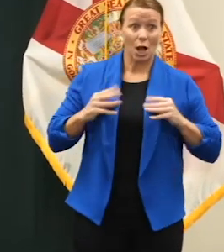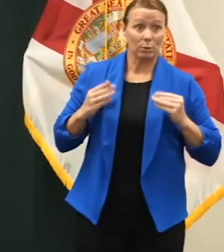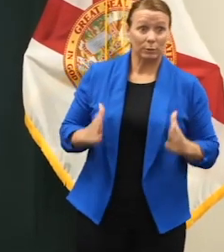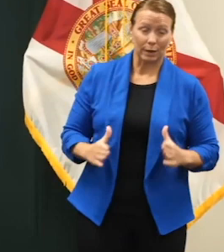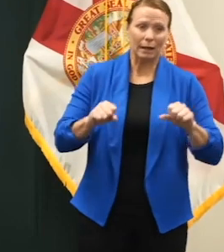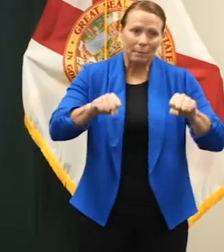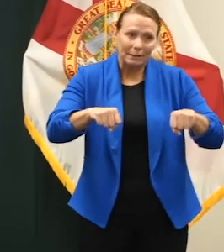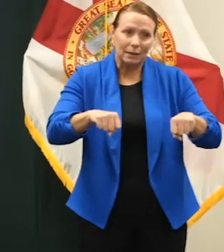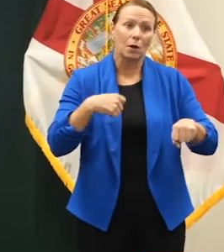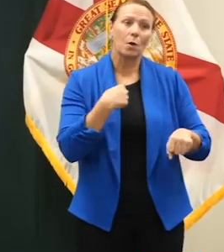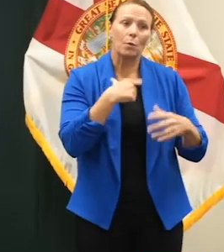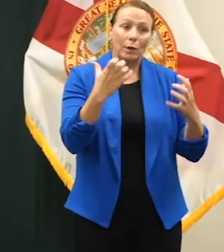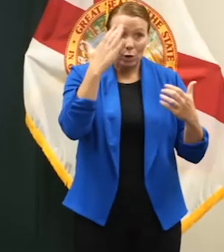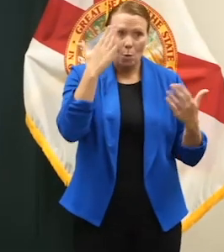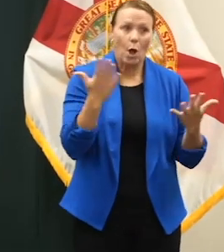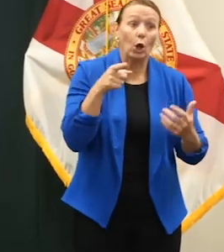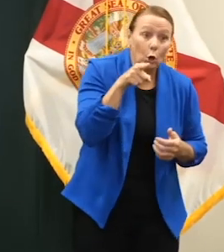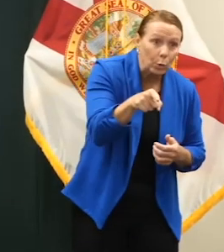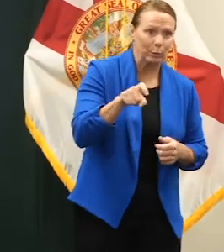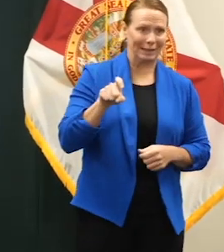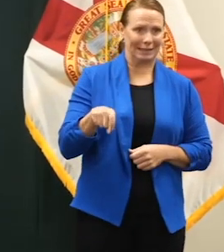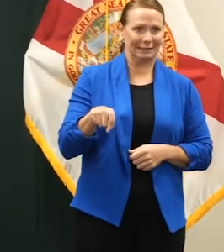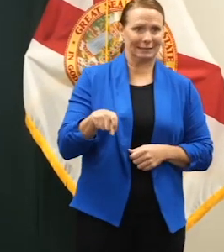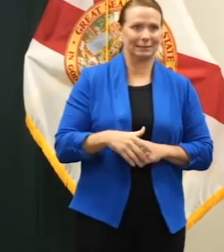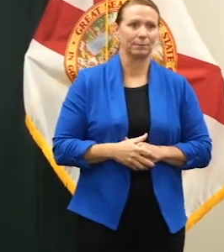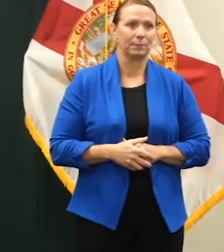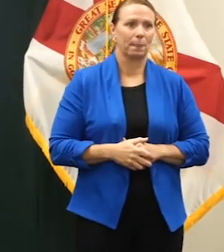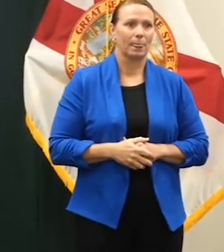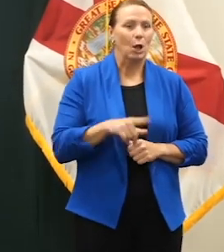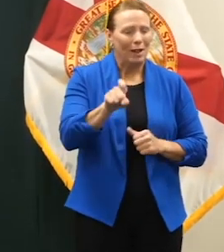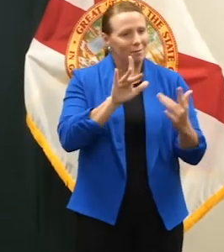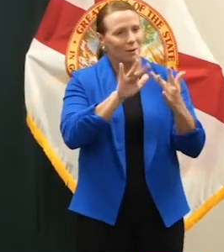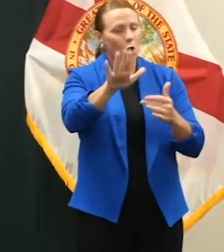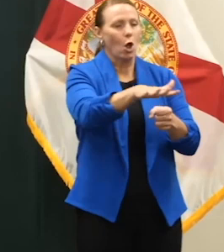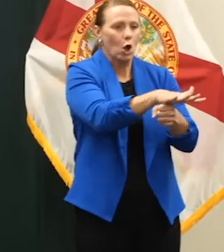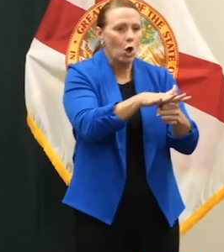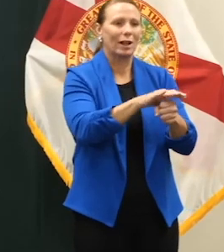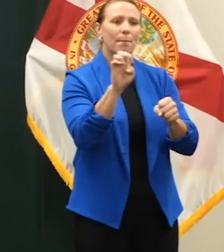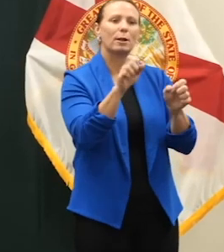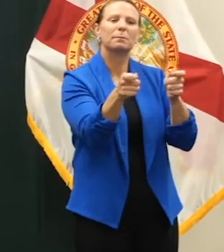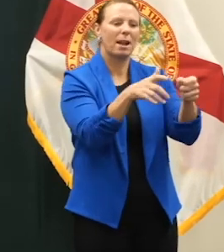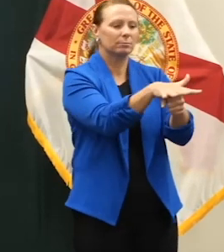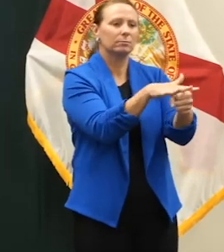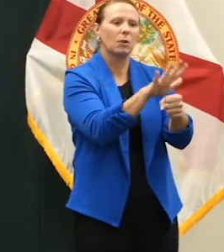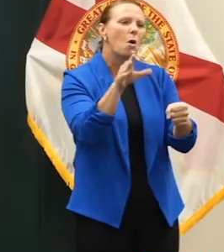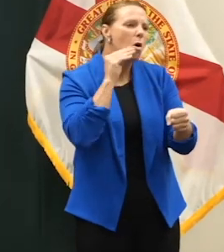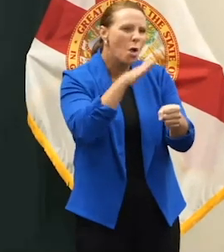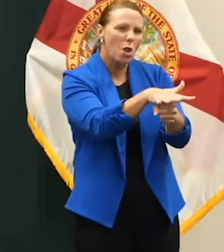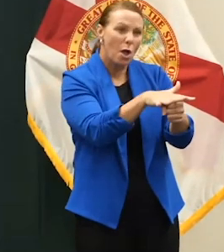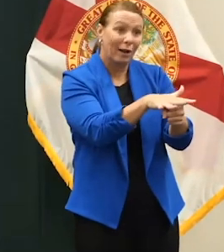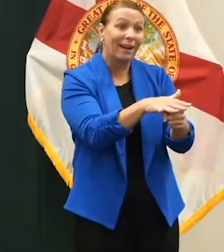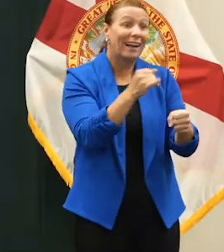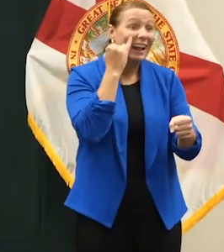you need. You need to contact your local emergency management agency. If you're a special needs individual, you need to contact John and his